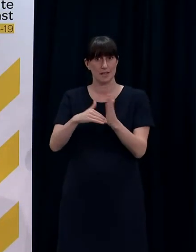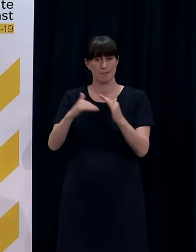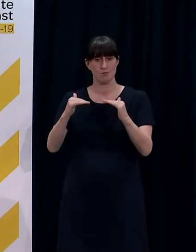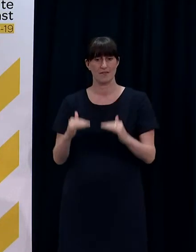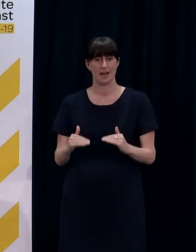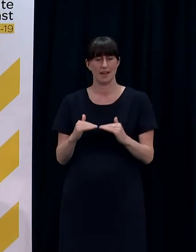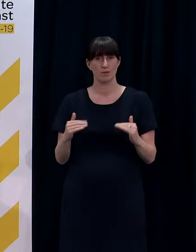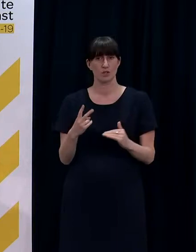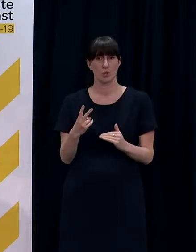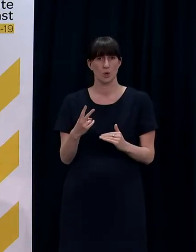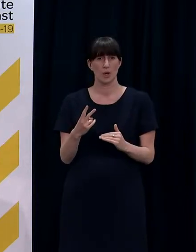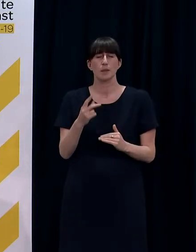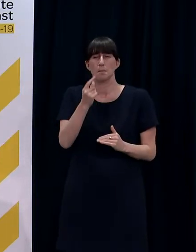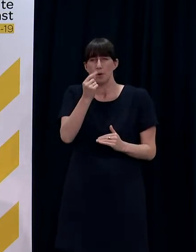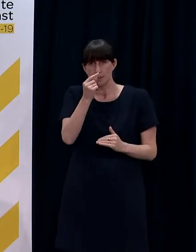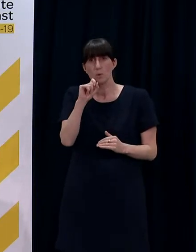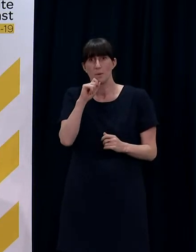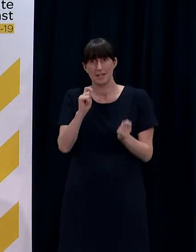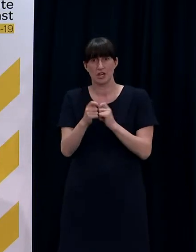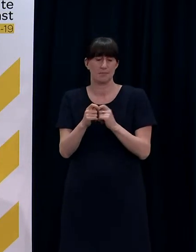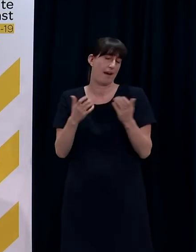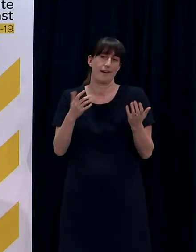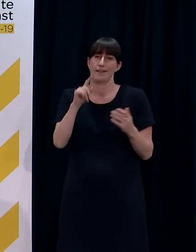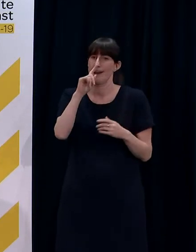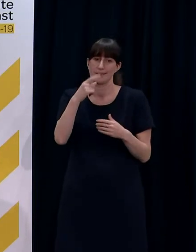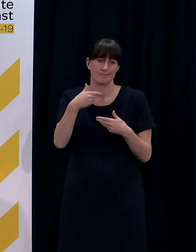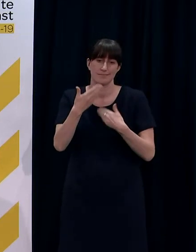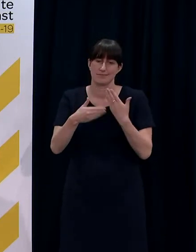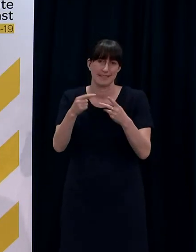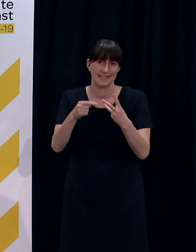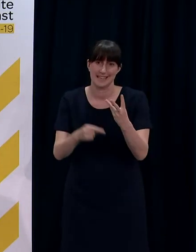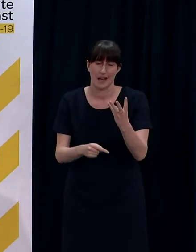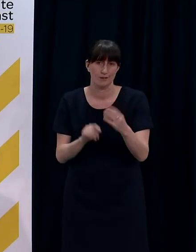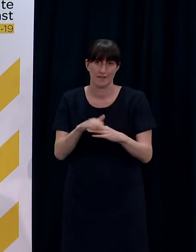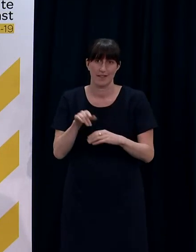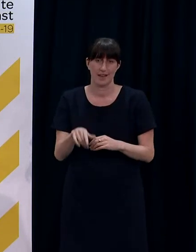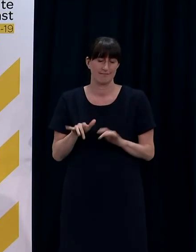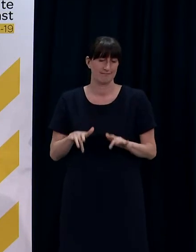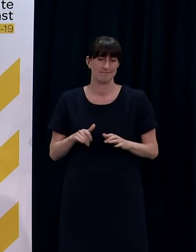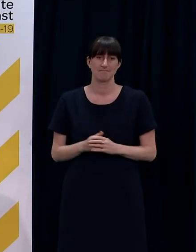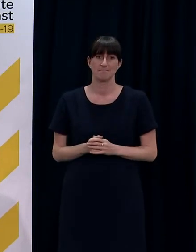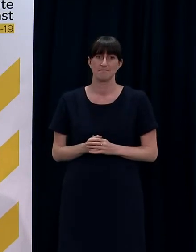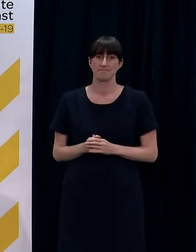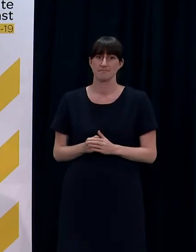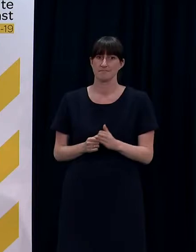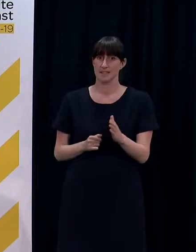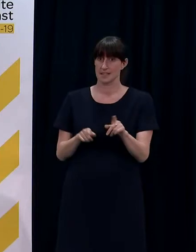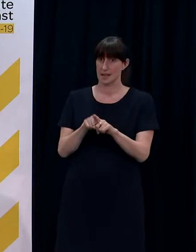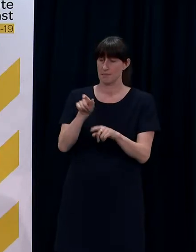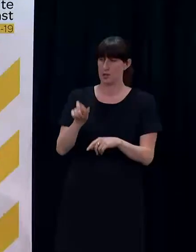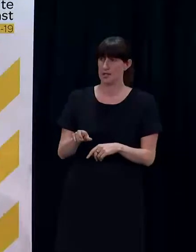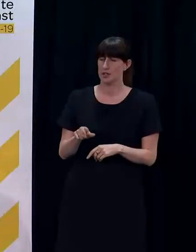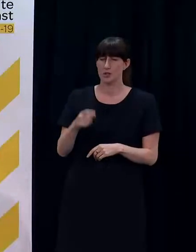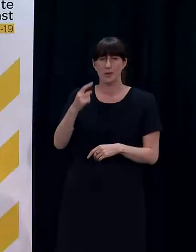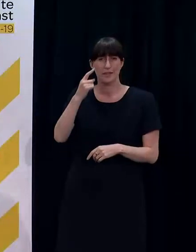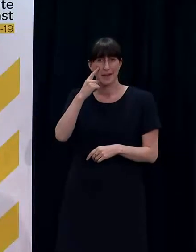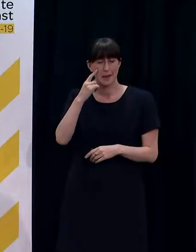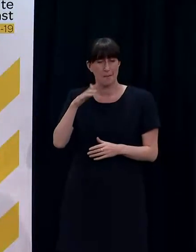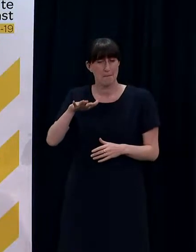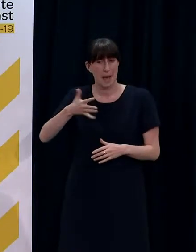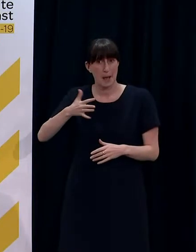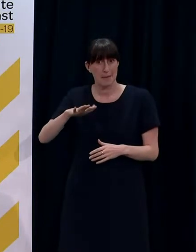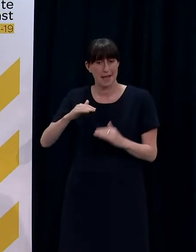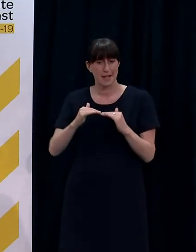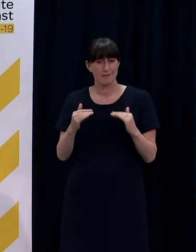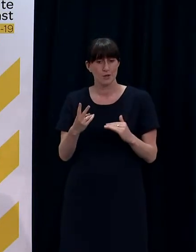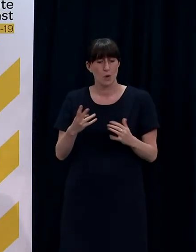changes might be needed. I can't go into any details. Yeah, is it likely that we might see more encouragement, at least for mask wearing